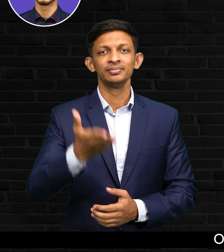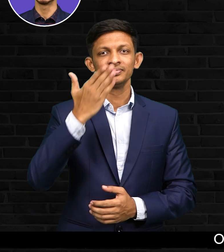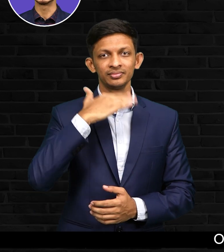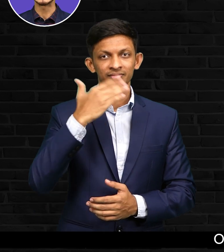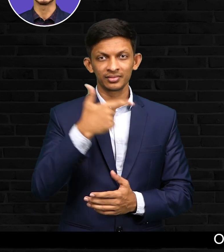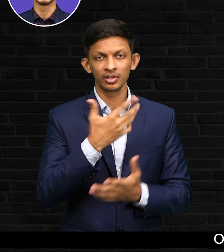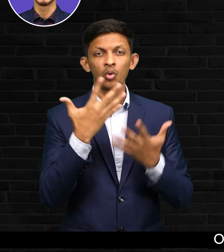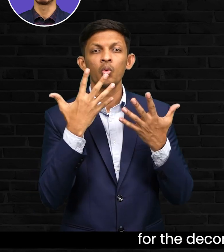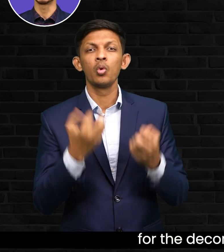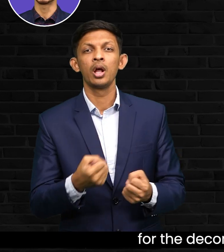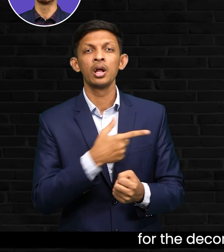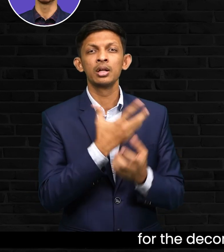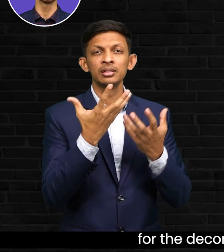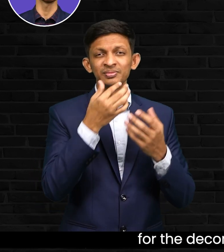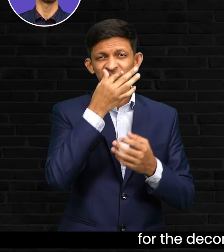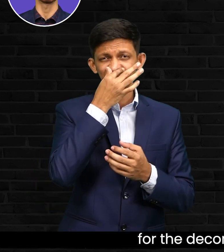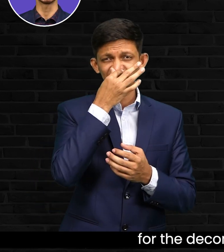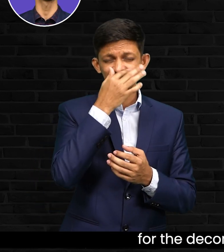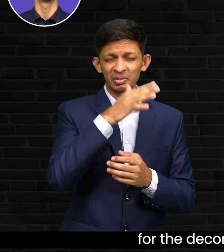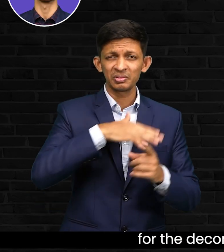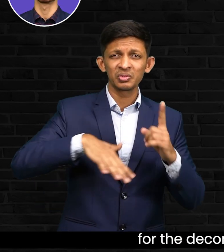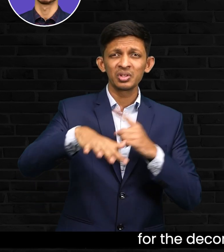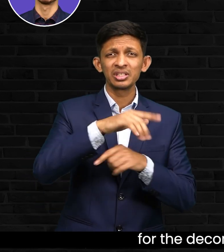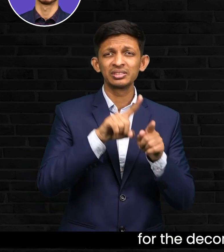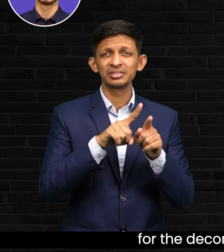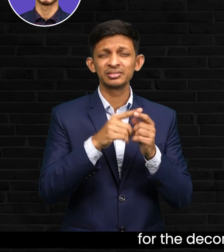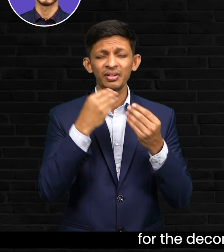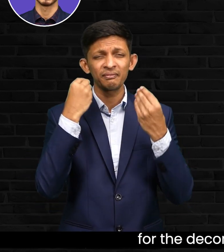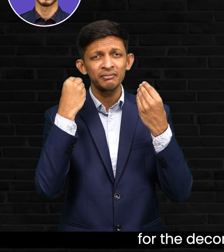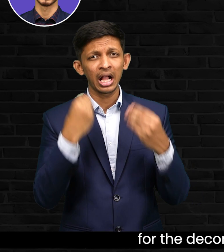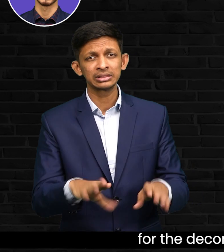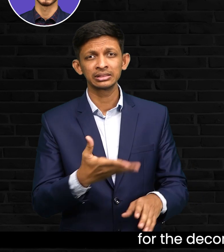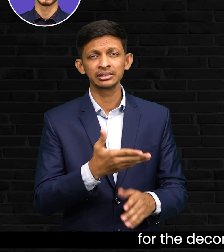Oxygen is needed for the decomposition of organic waste.